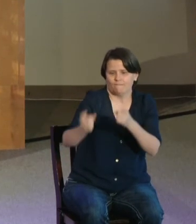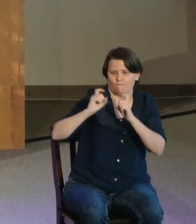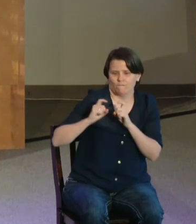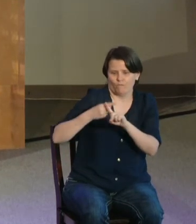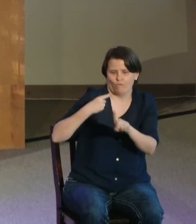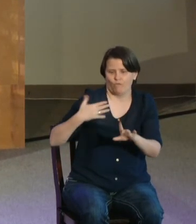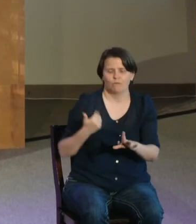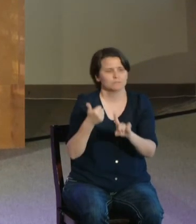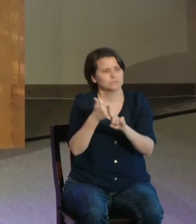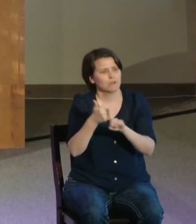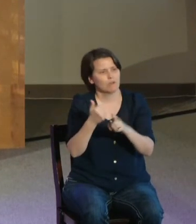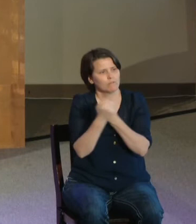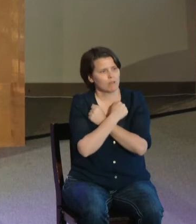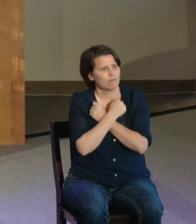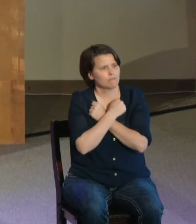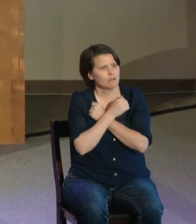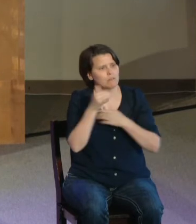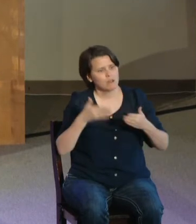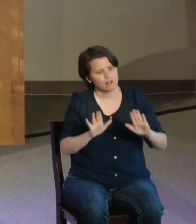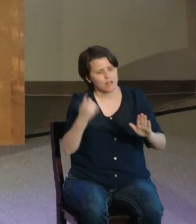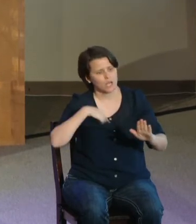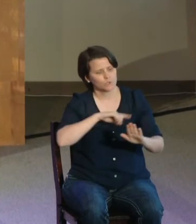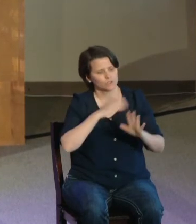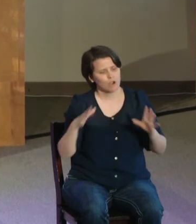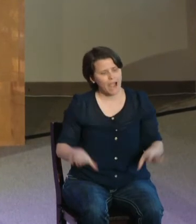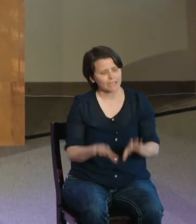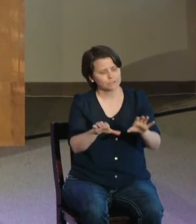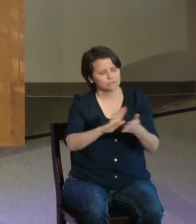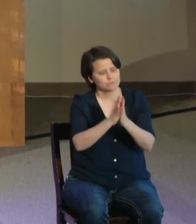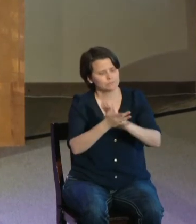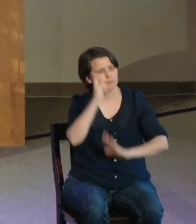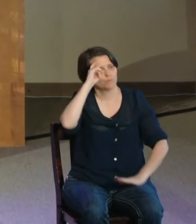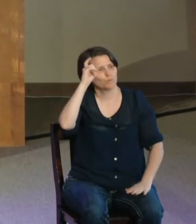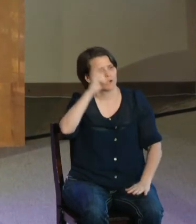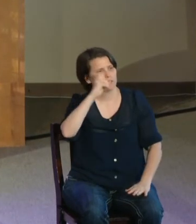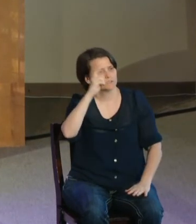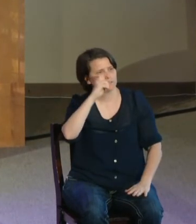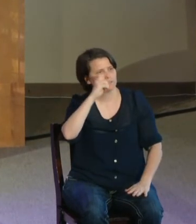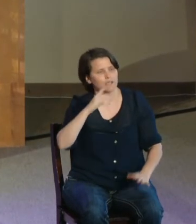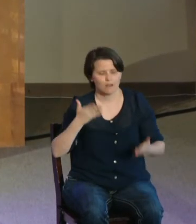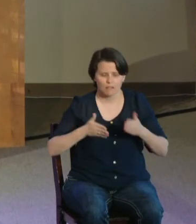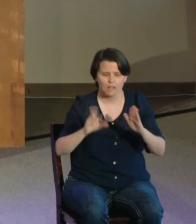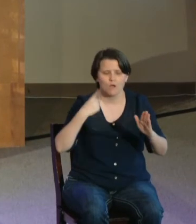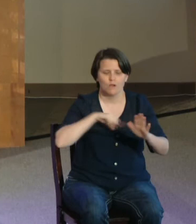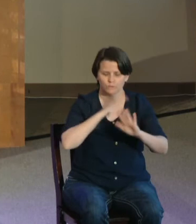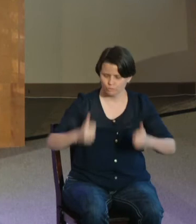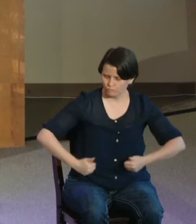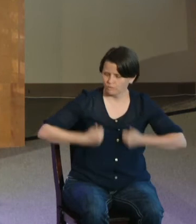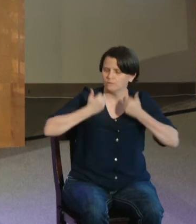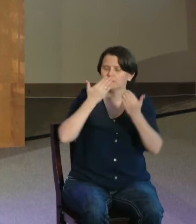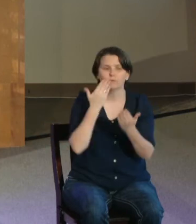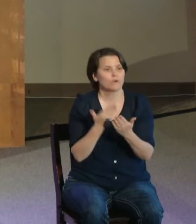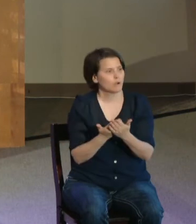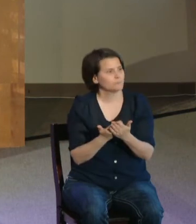our actions, allows us to have a life well lived. So for this